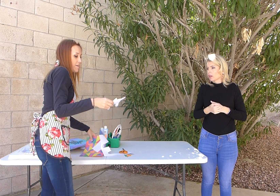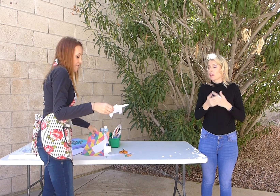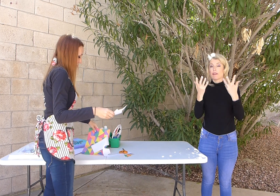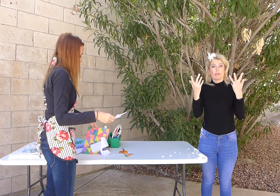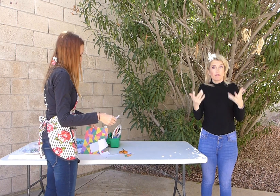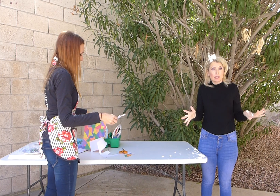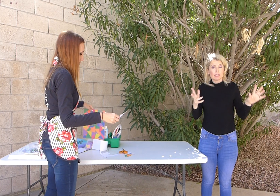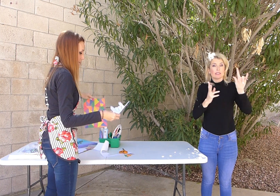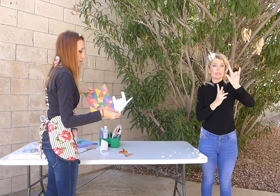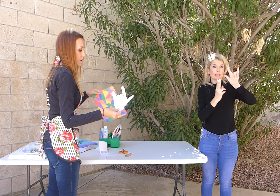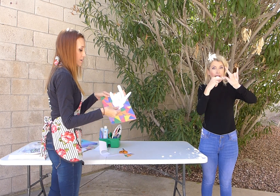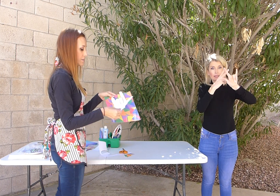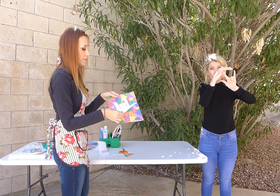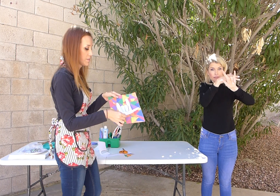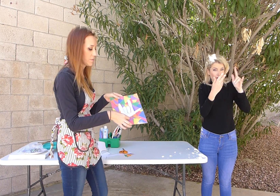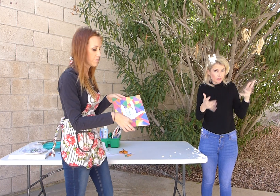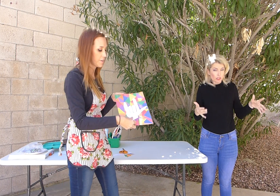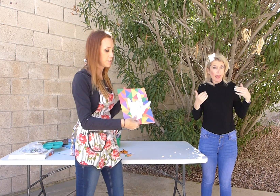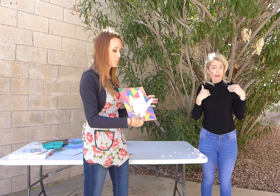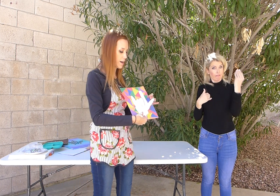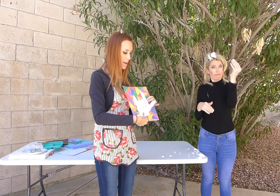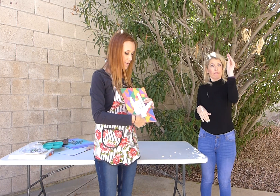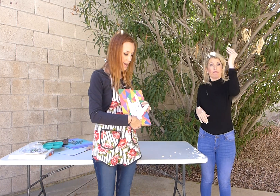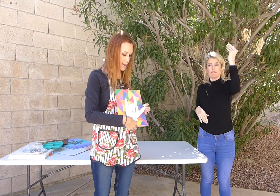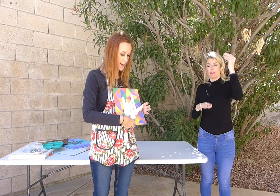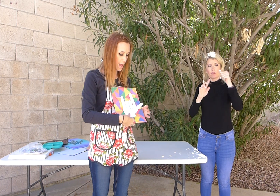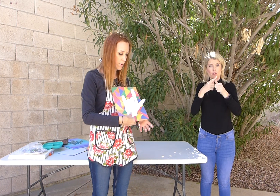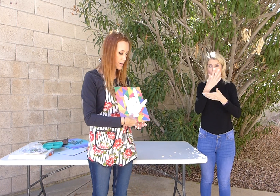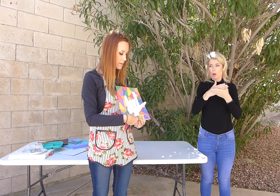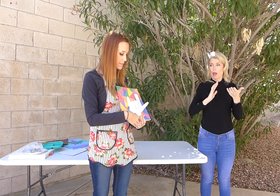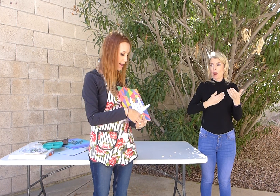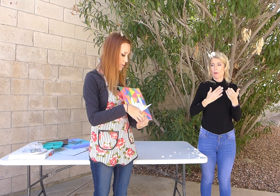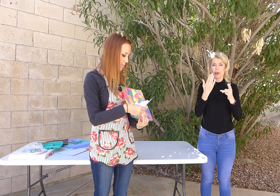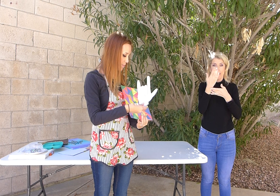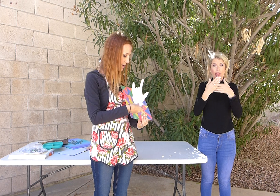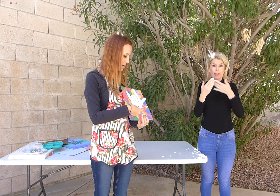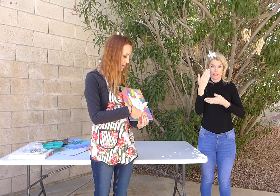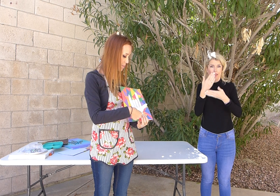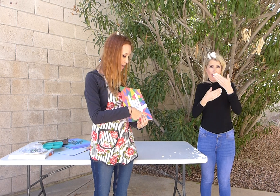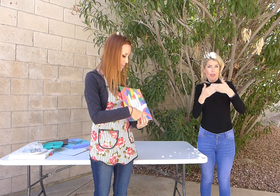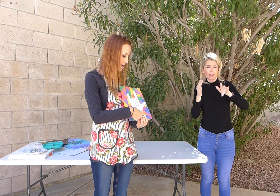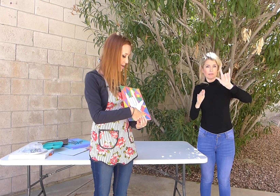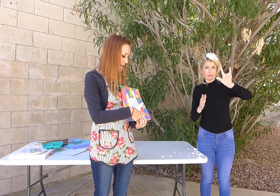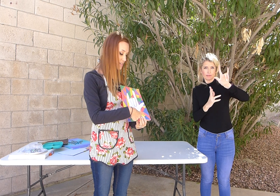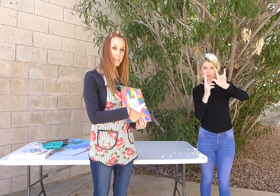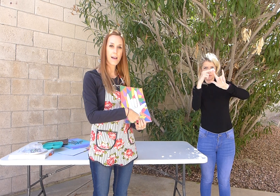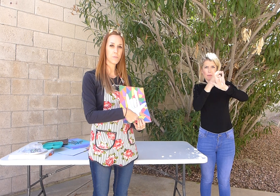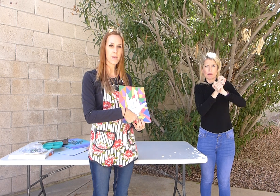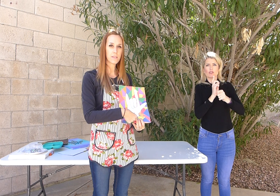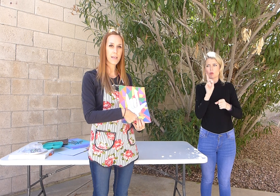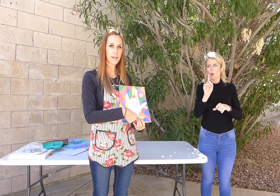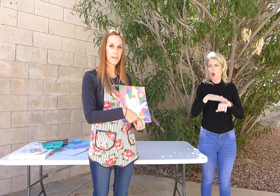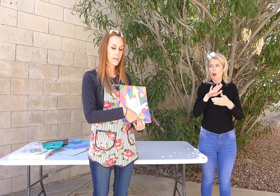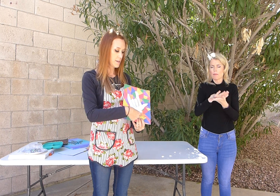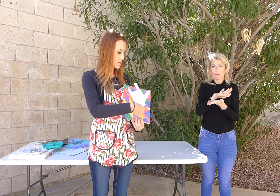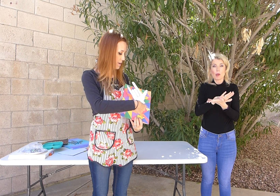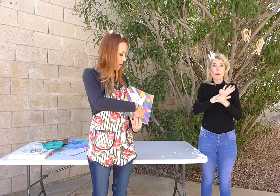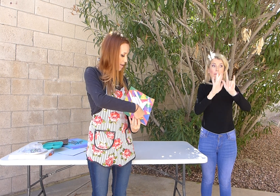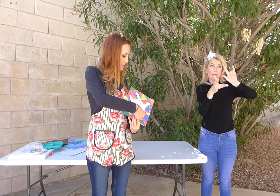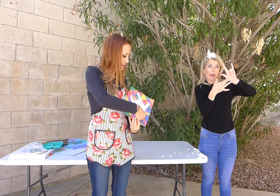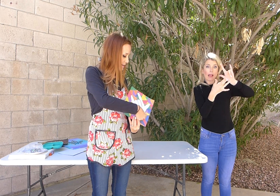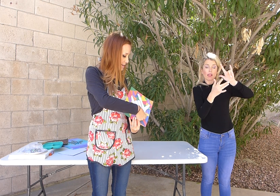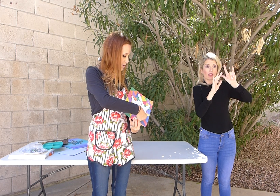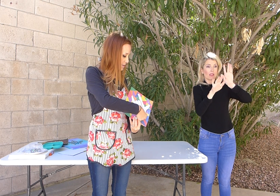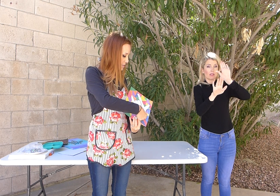we have the first part of our hand cut out, we're going to decide where we want it on the paper. It doesn't have to be in the center. You